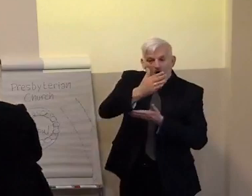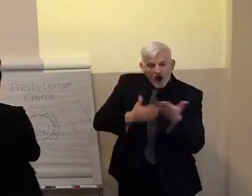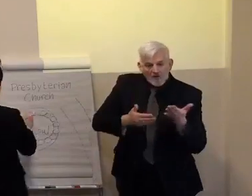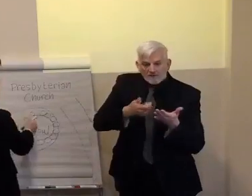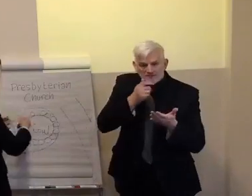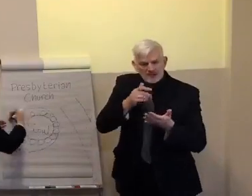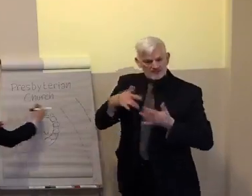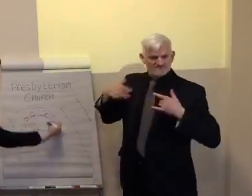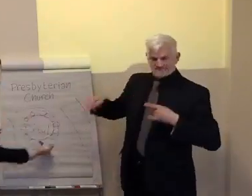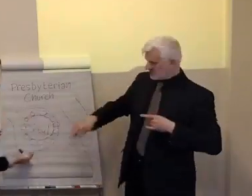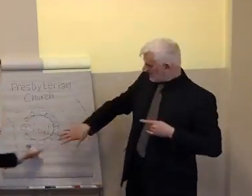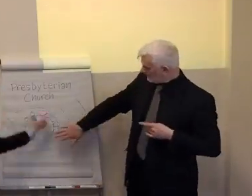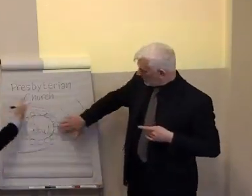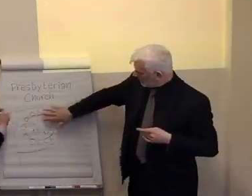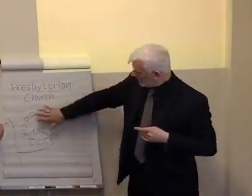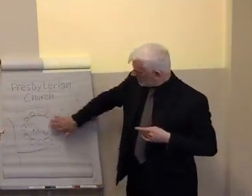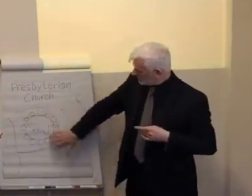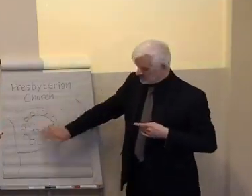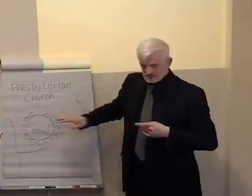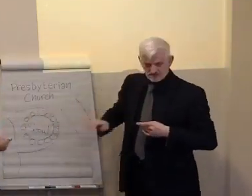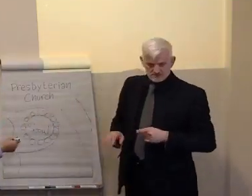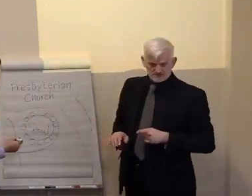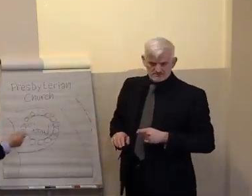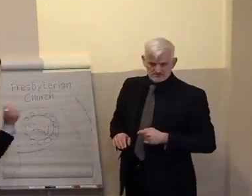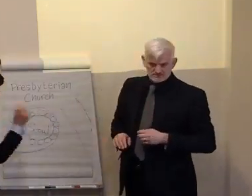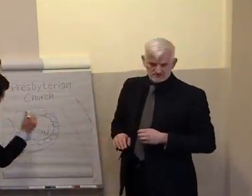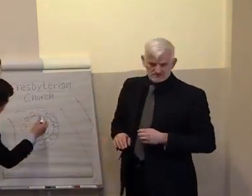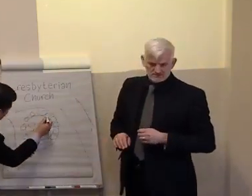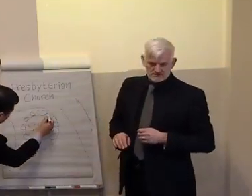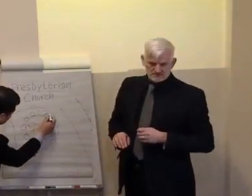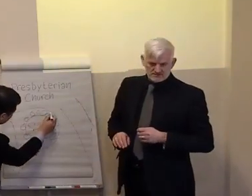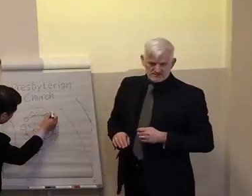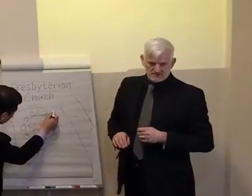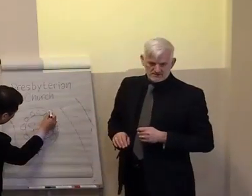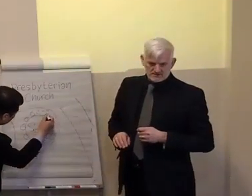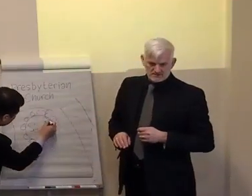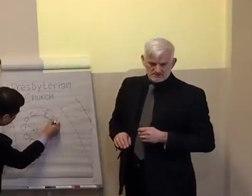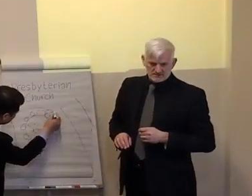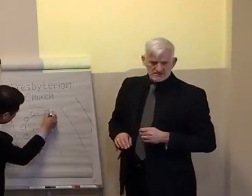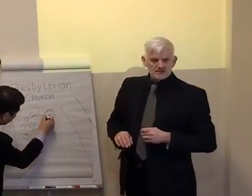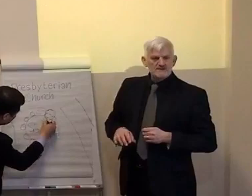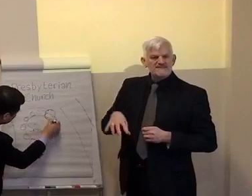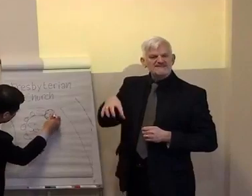Many people live this area. So I settled all of this Nanyangju.